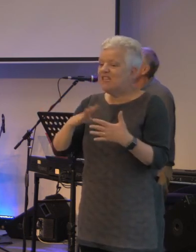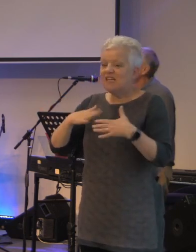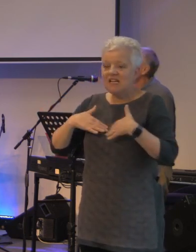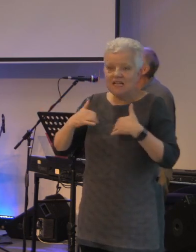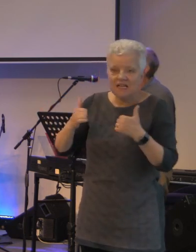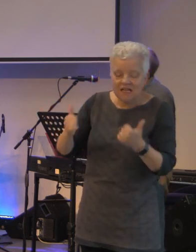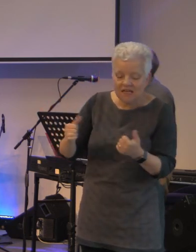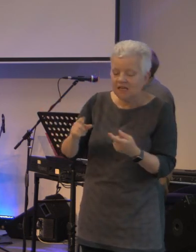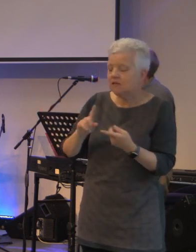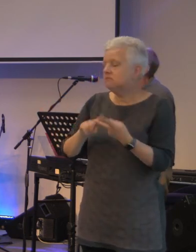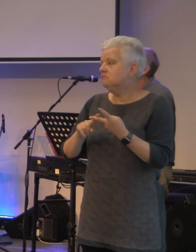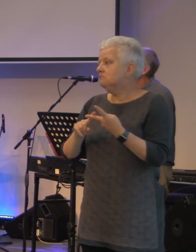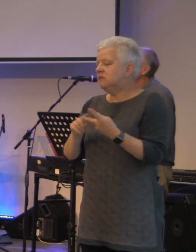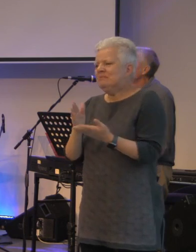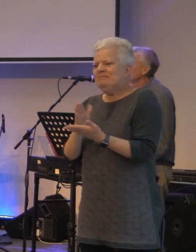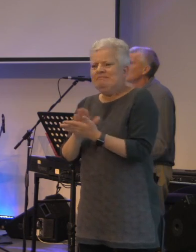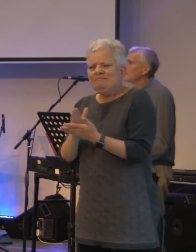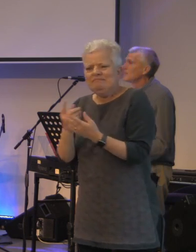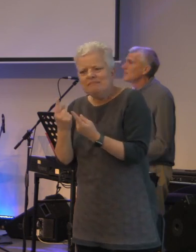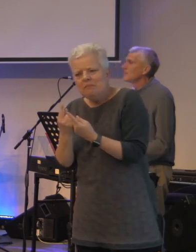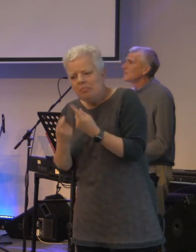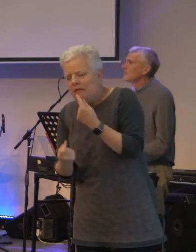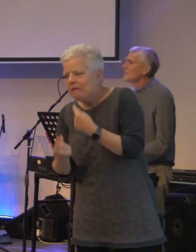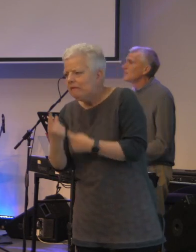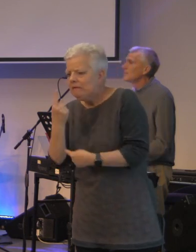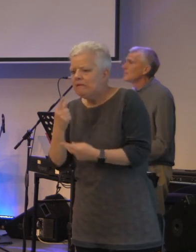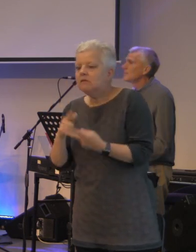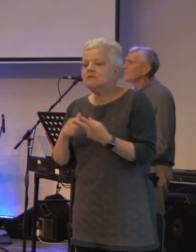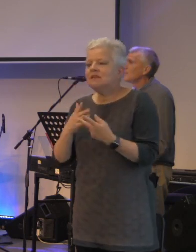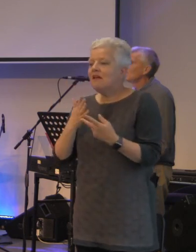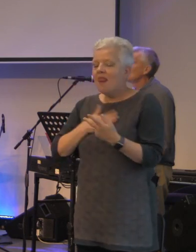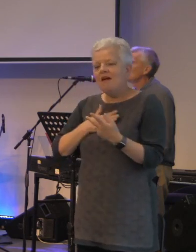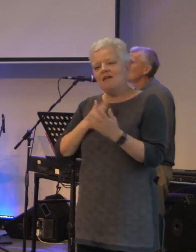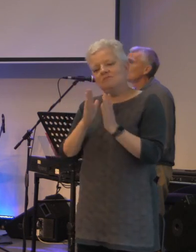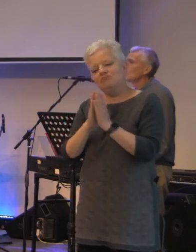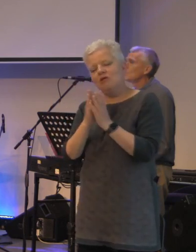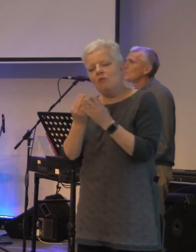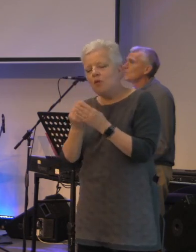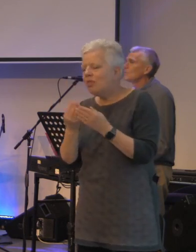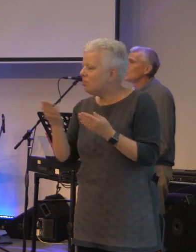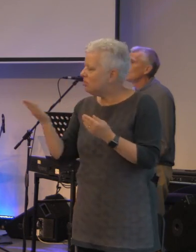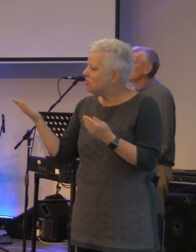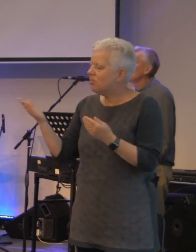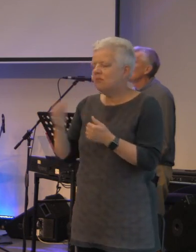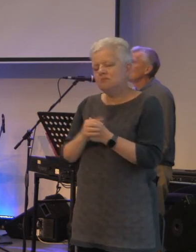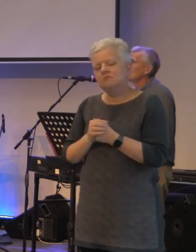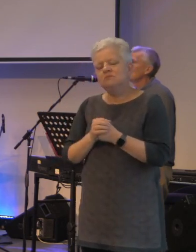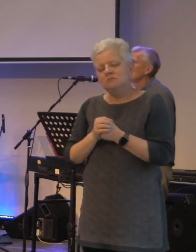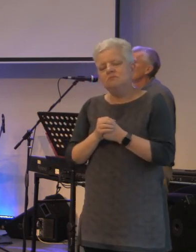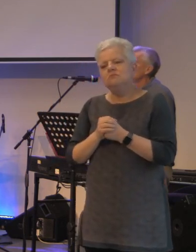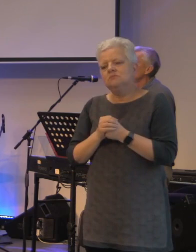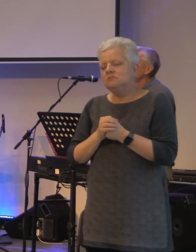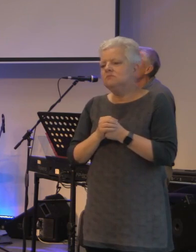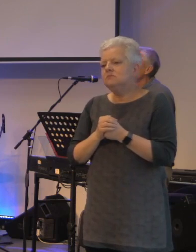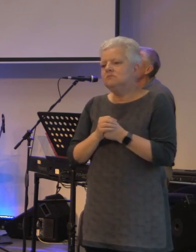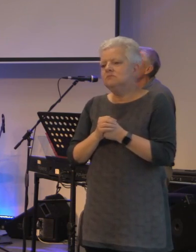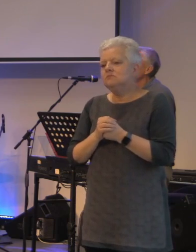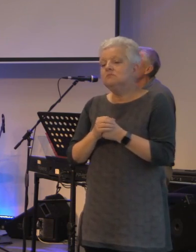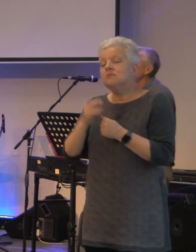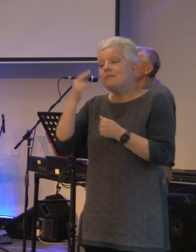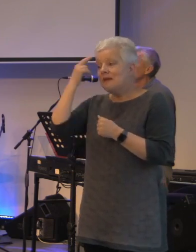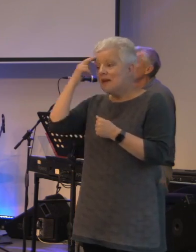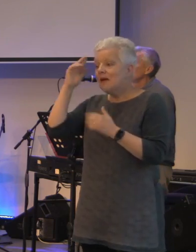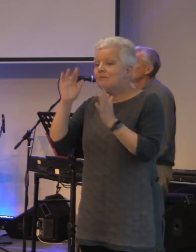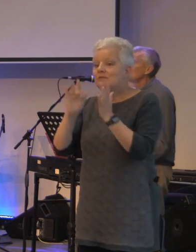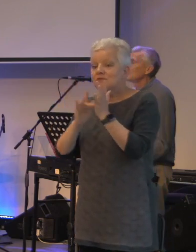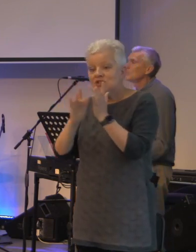If there's something, an uncertainty coming up, and you'd like somebody to pray alongside you in the name of Jesus